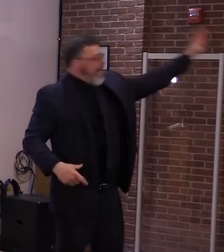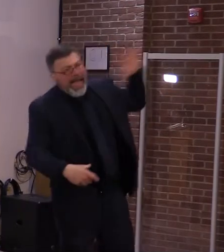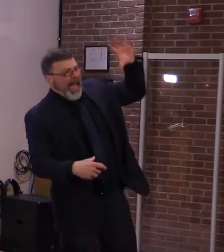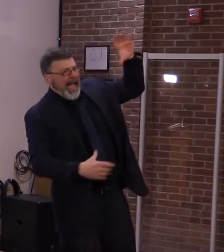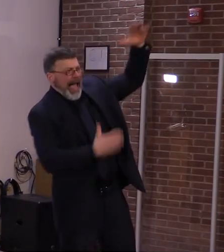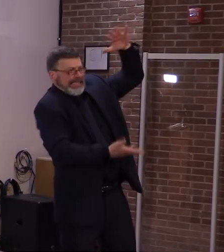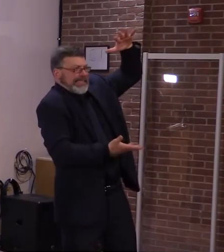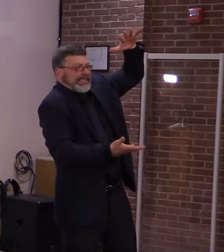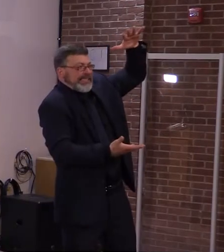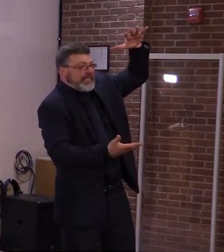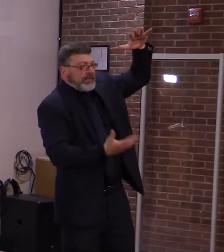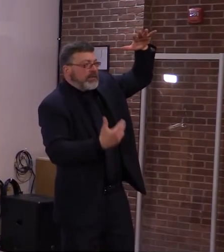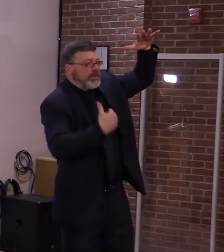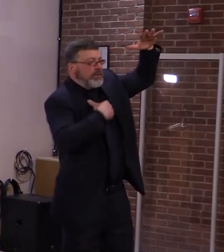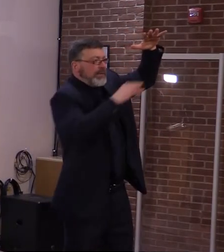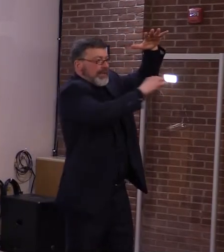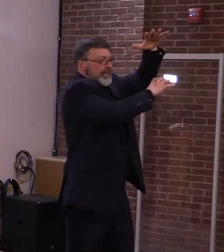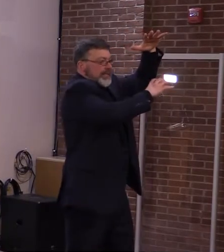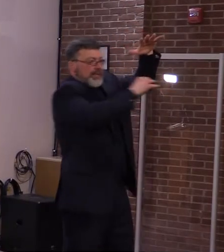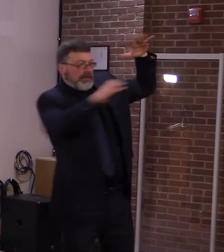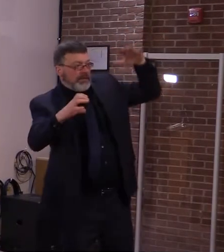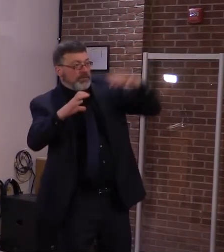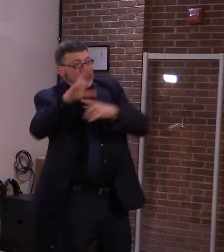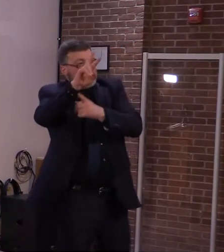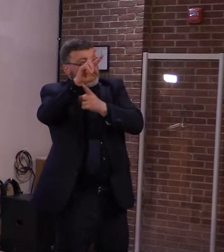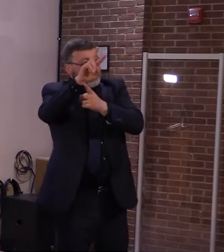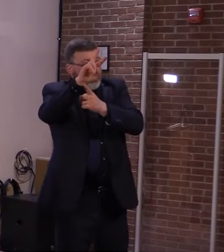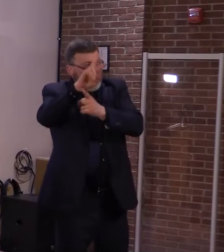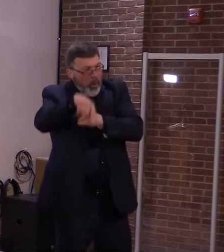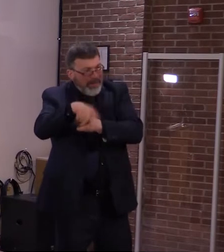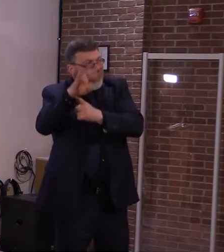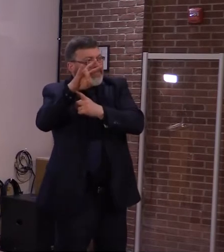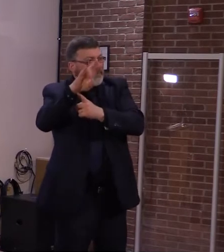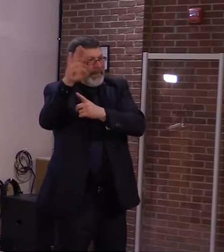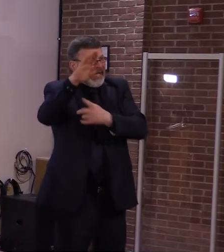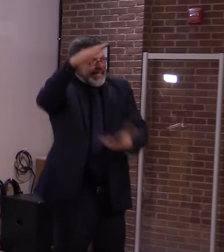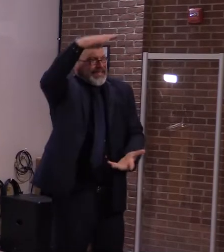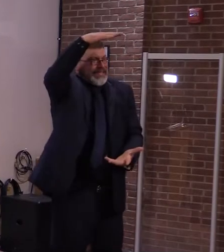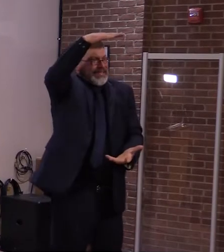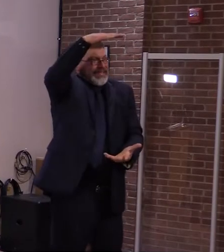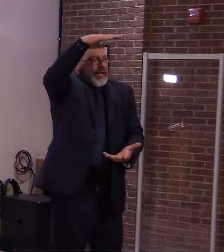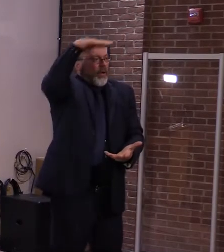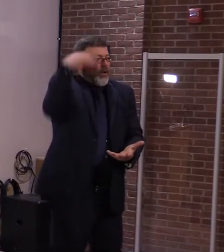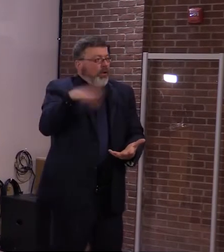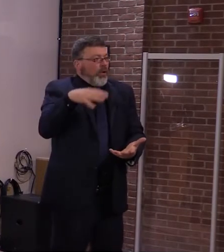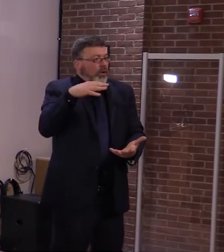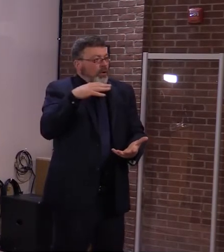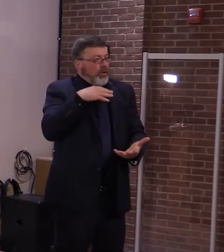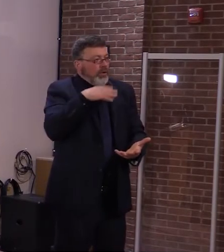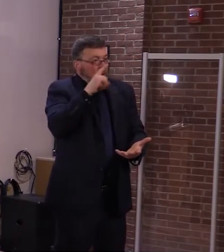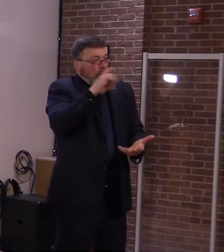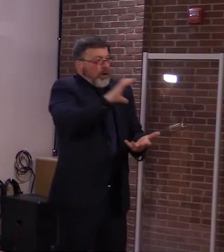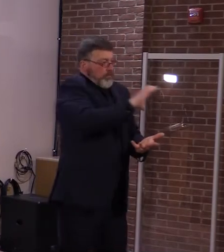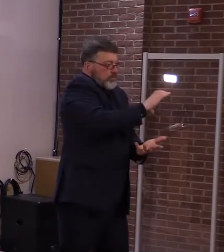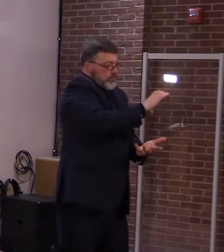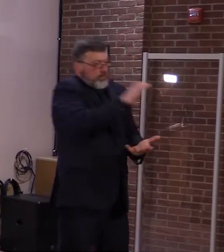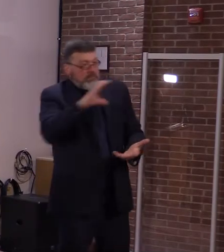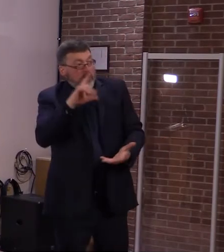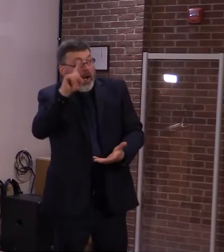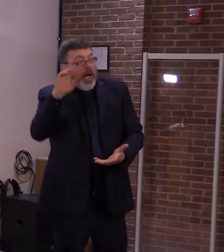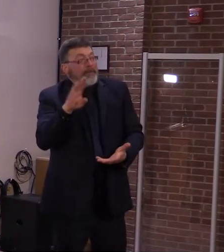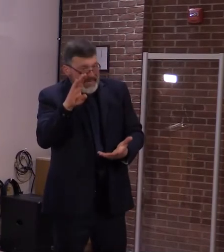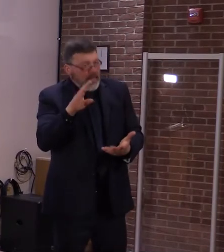$2.7 billion in its entirety, but $1 billion is much more flexible for us. And one of the